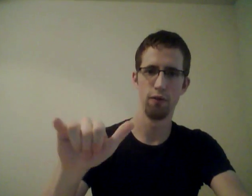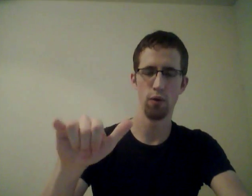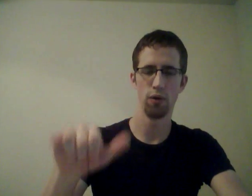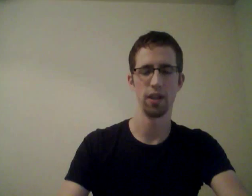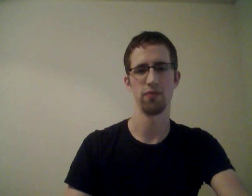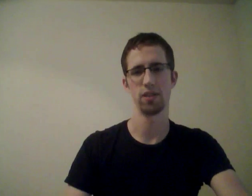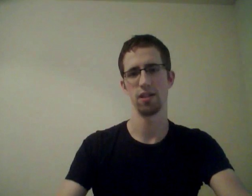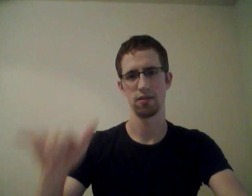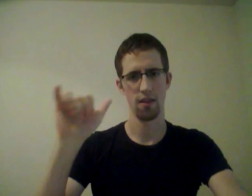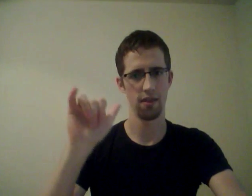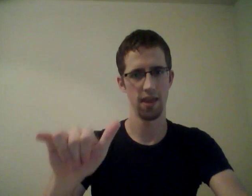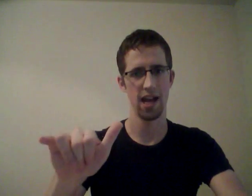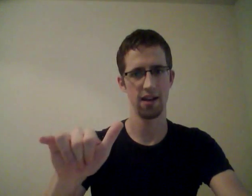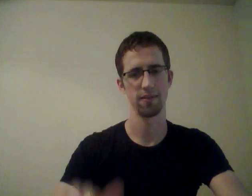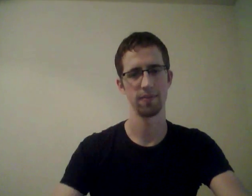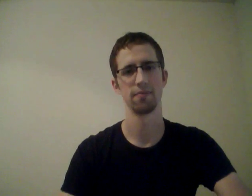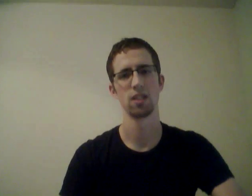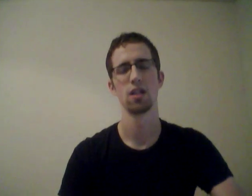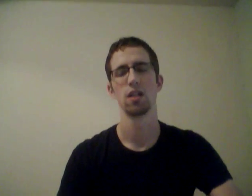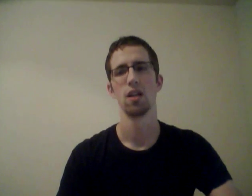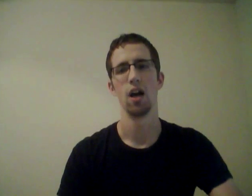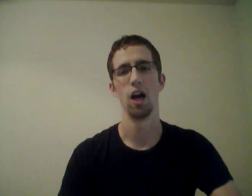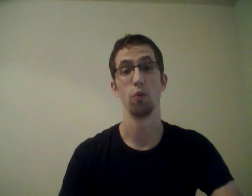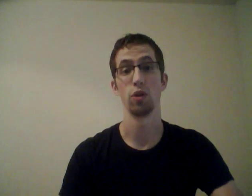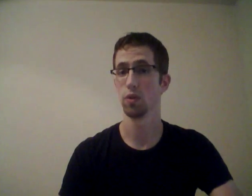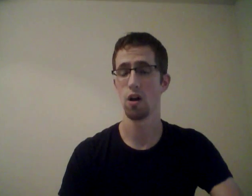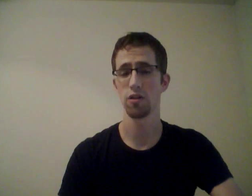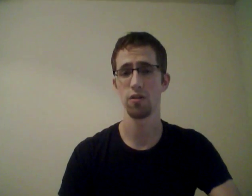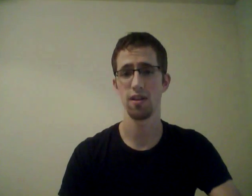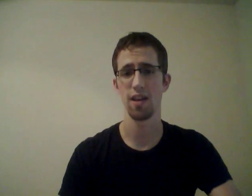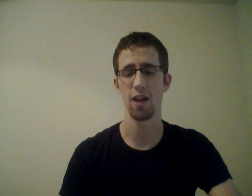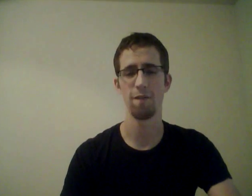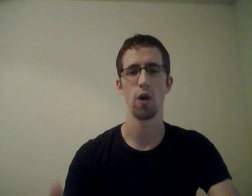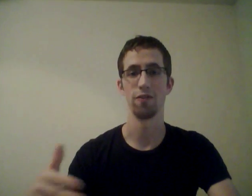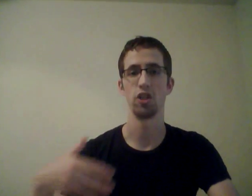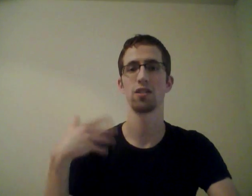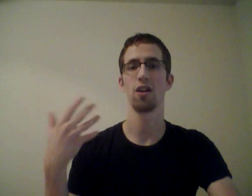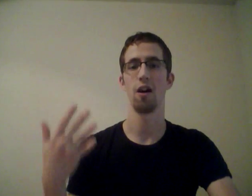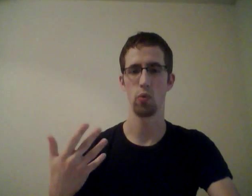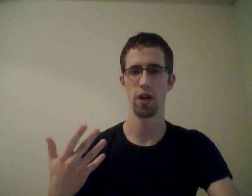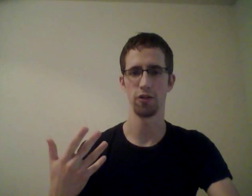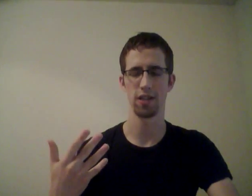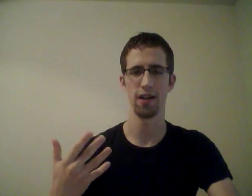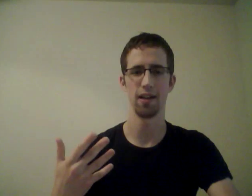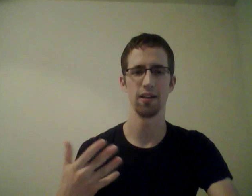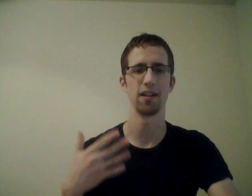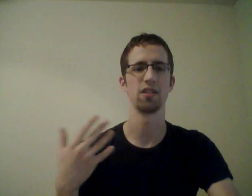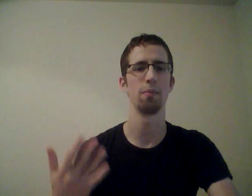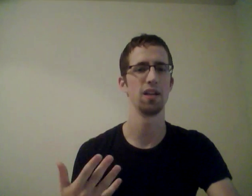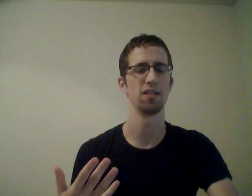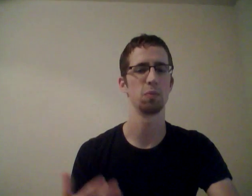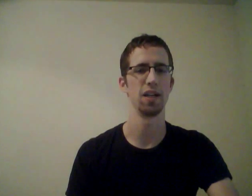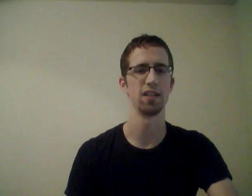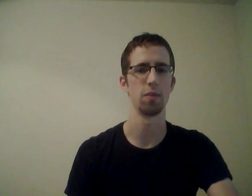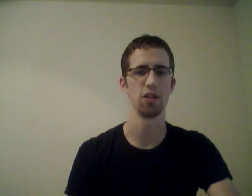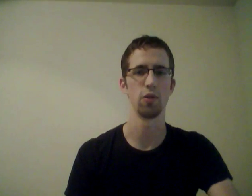forward with emphasis. That. Which you will also see if you have just come to an understanding, like somebody is explaining something to you and you're